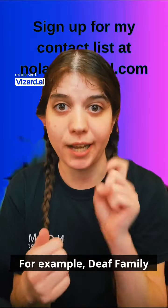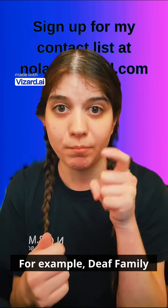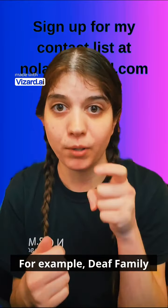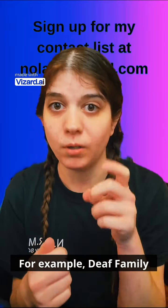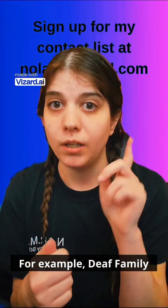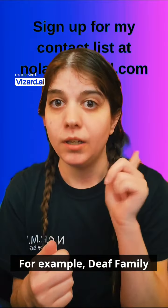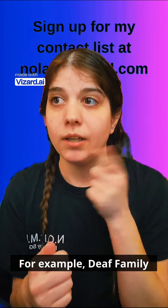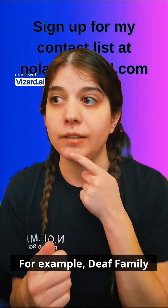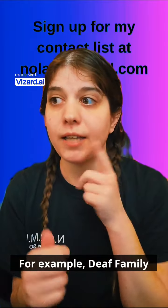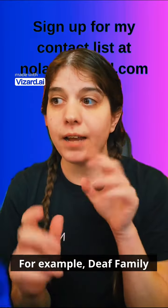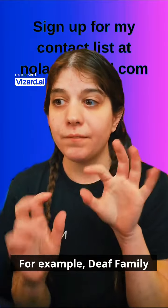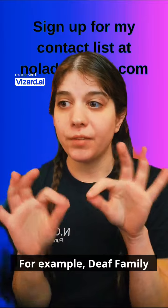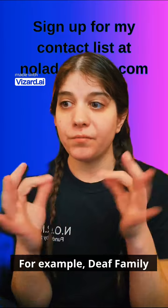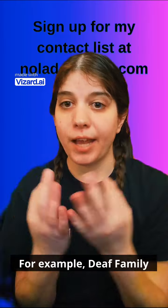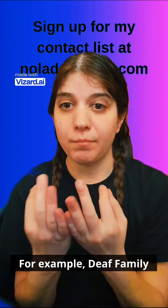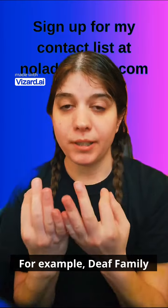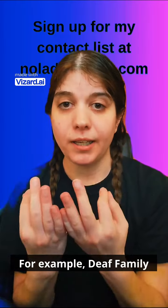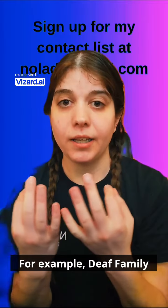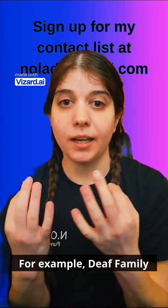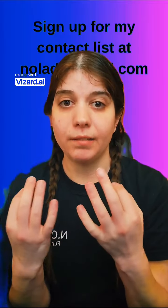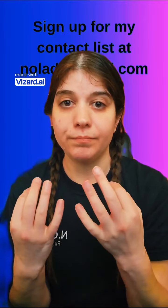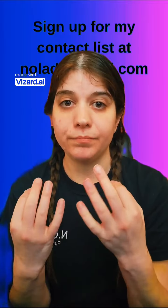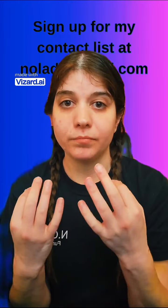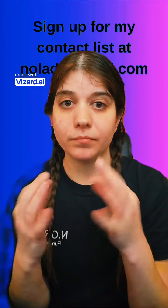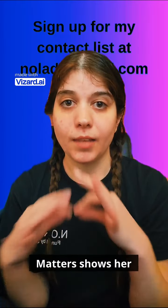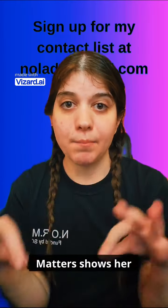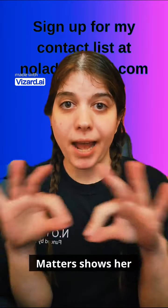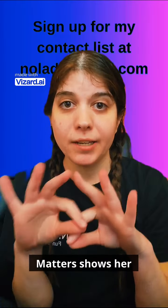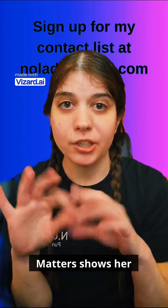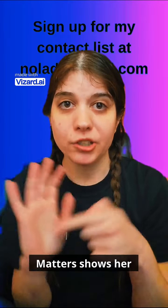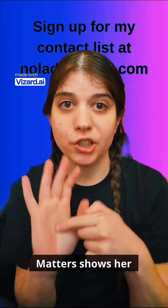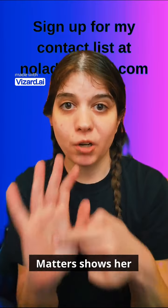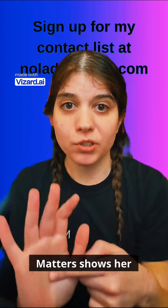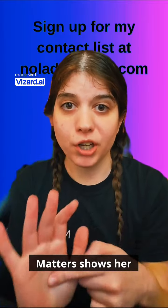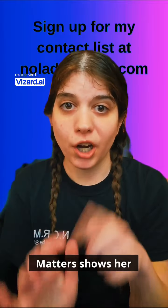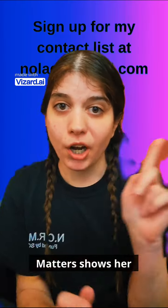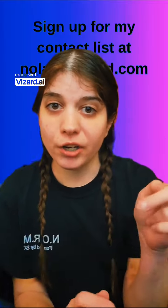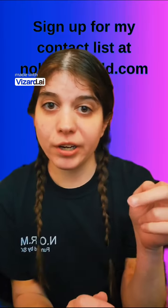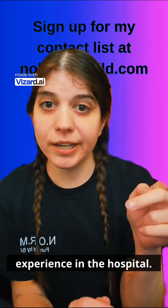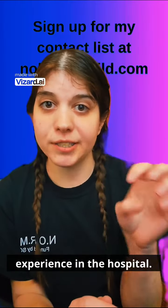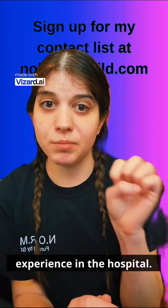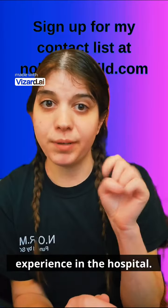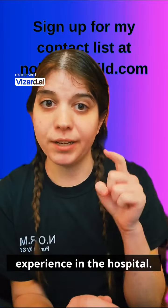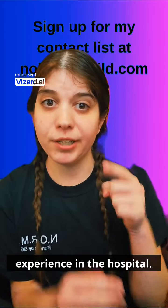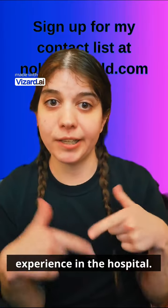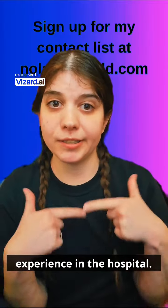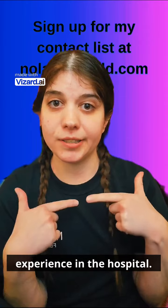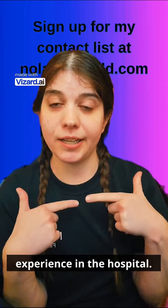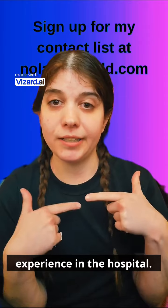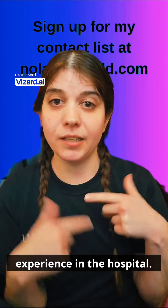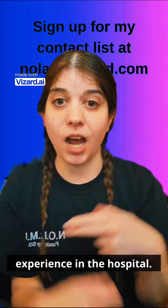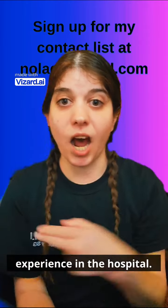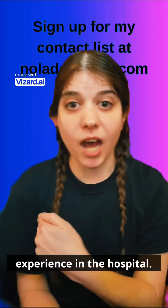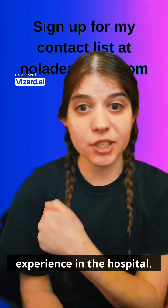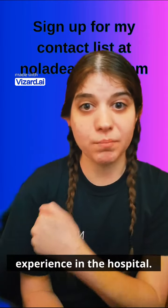example, Deaf Family Matters shows her experience in the